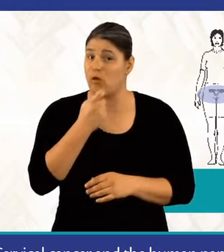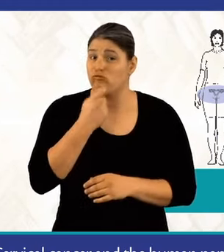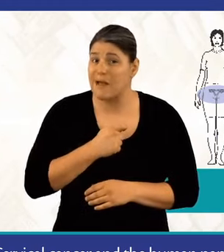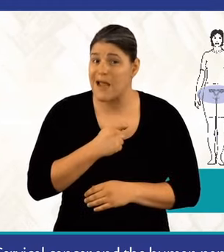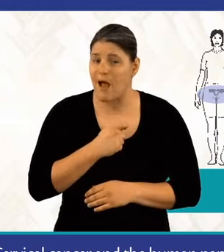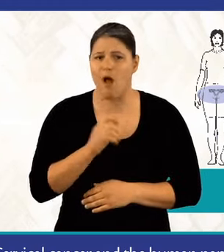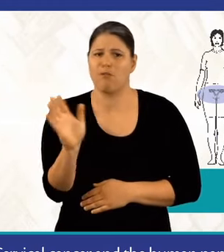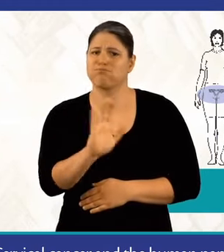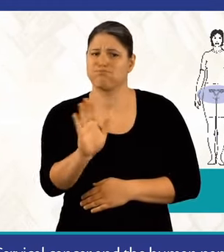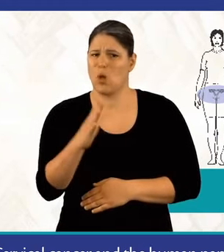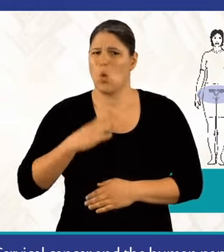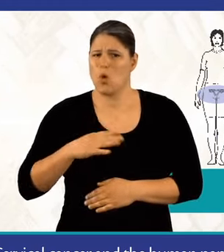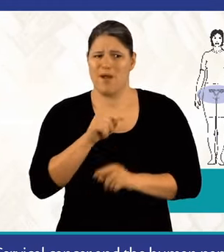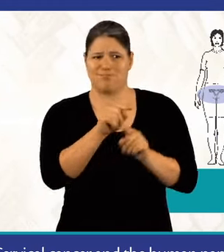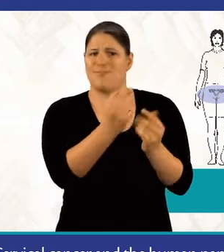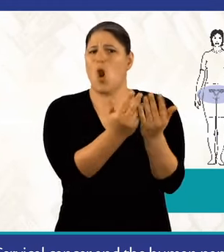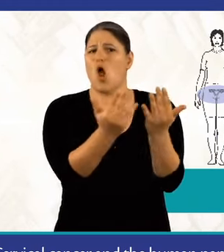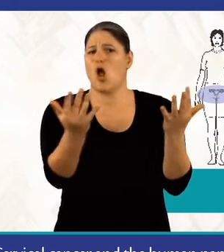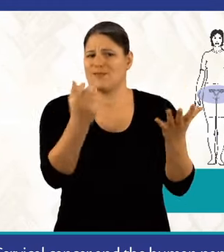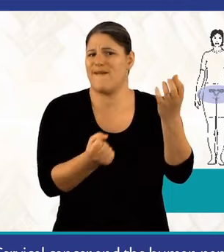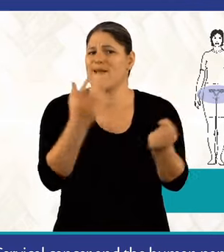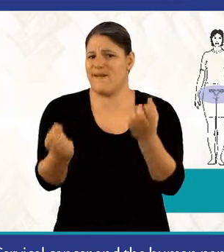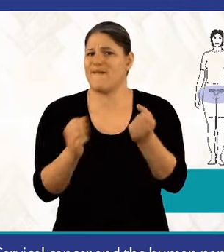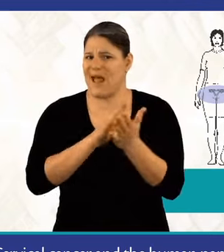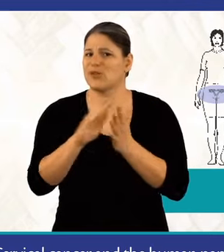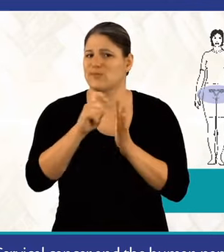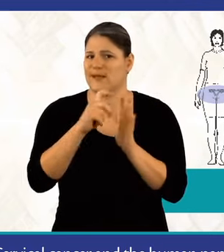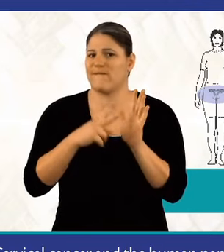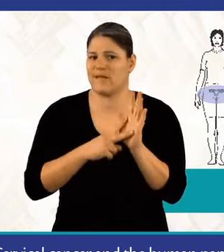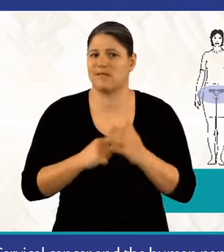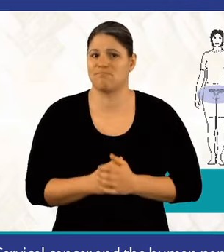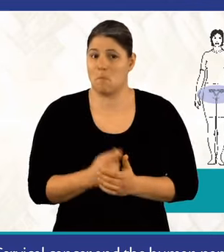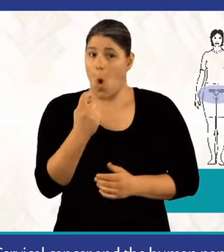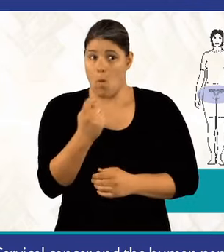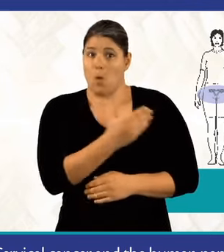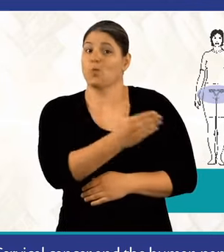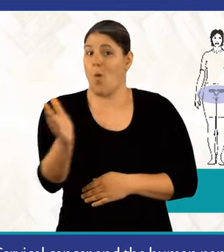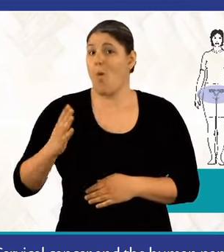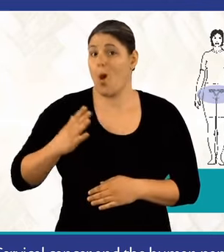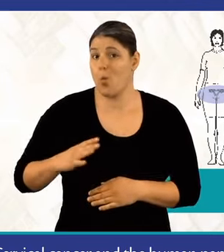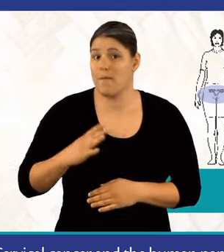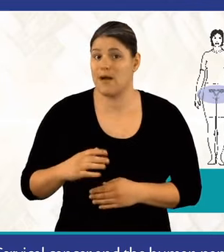HPV is a sexually transmitted infection that affects almost all people at some point in their lives.